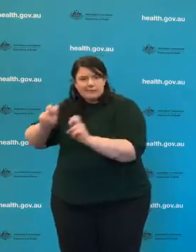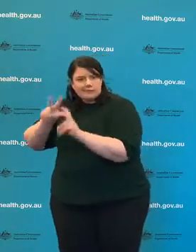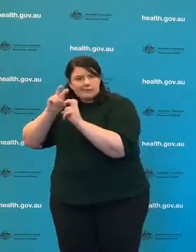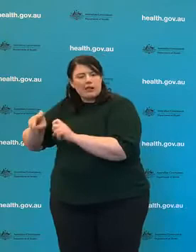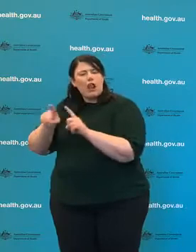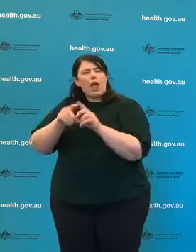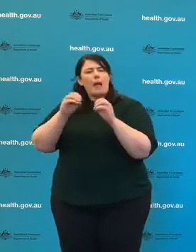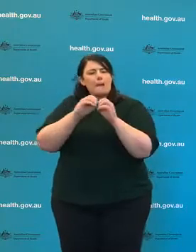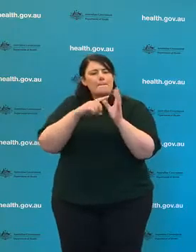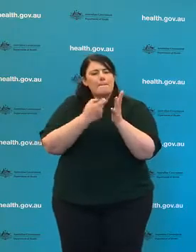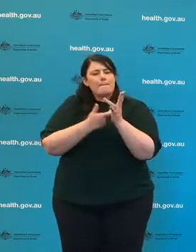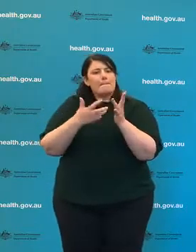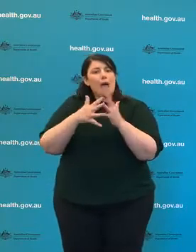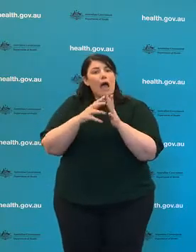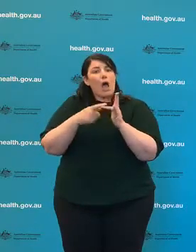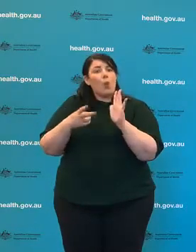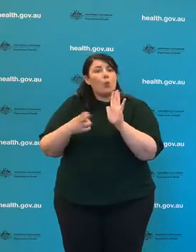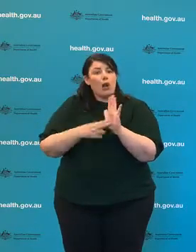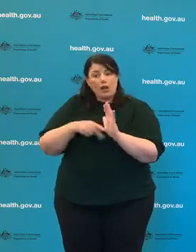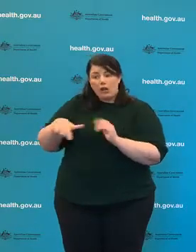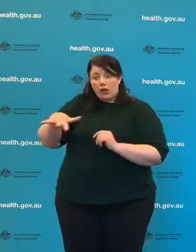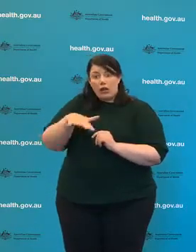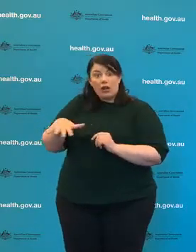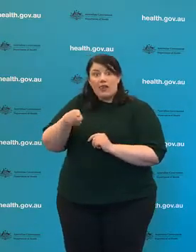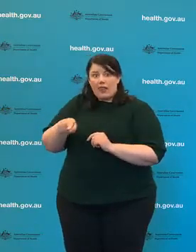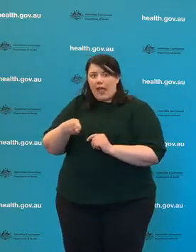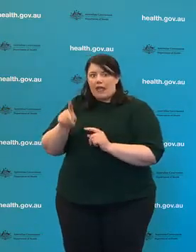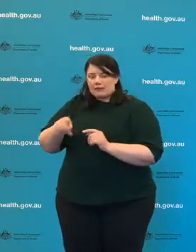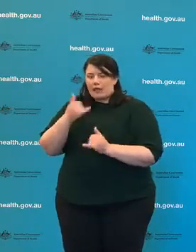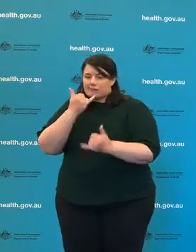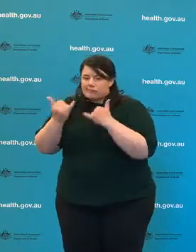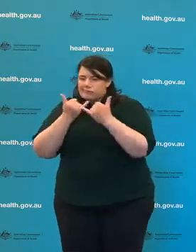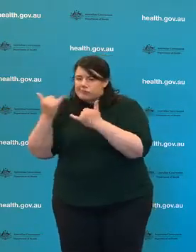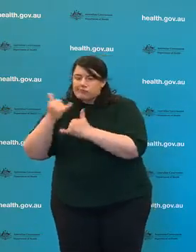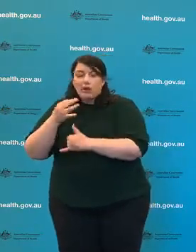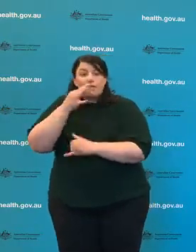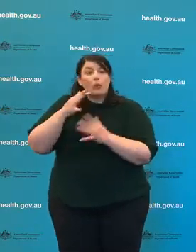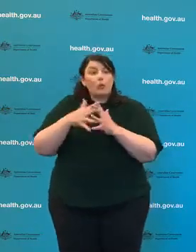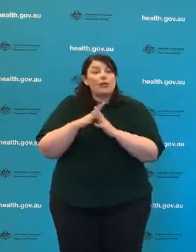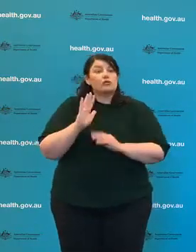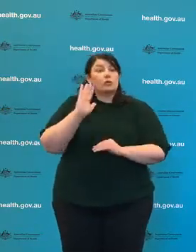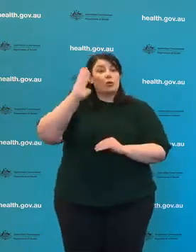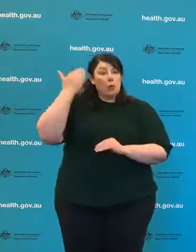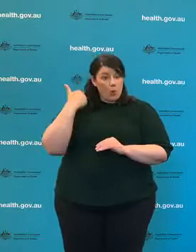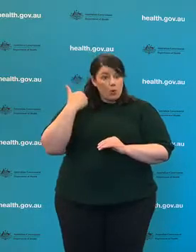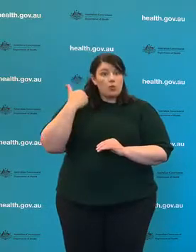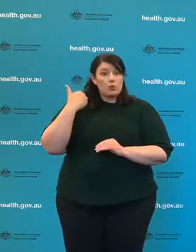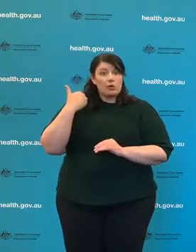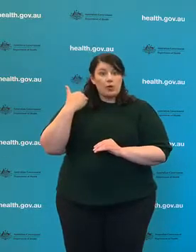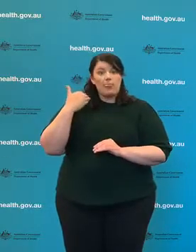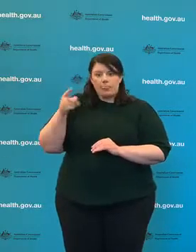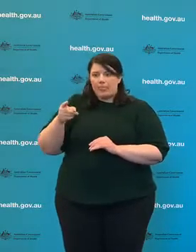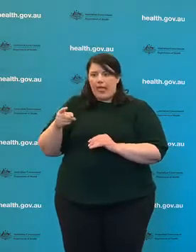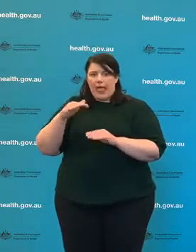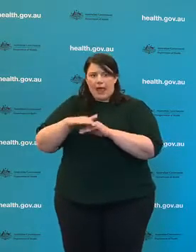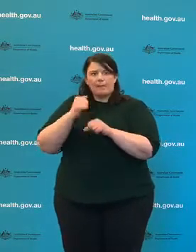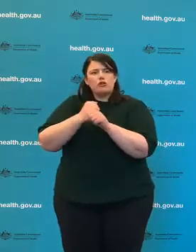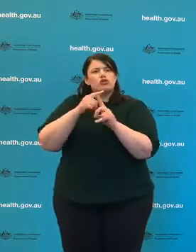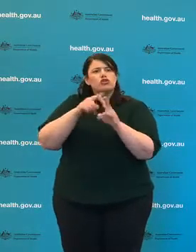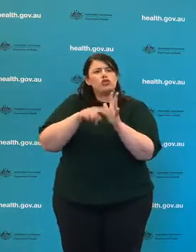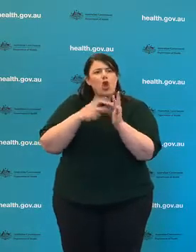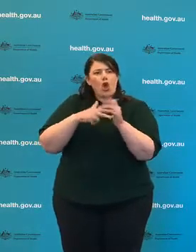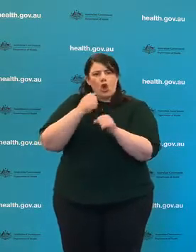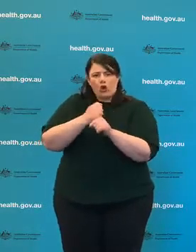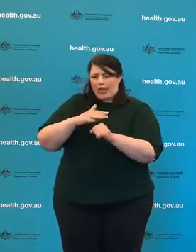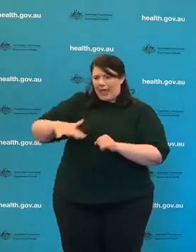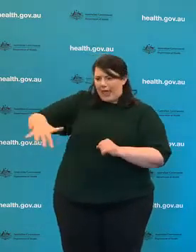team who were contact tracing, started contact tracing several weeks ago now, but helped bring the Geelong outbreak under control.